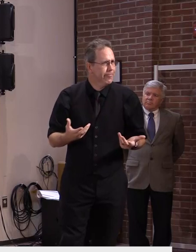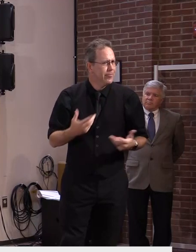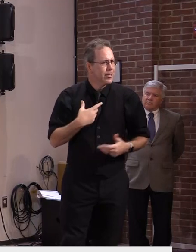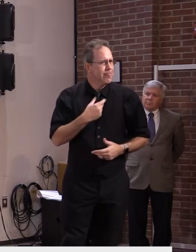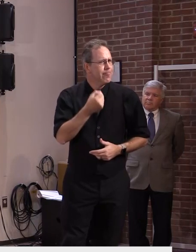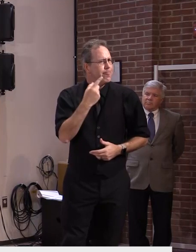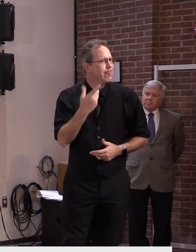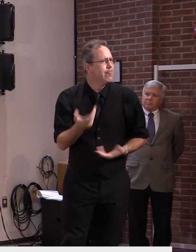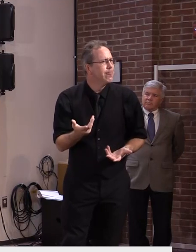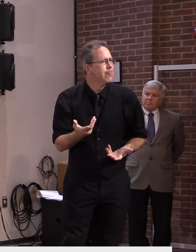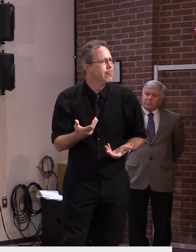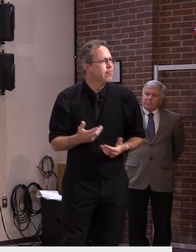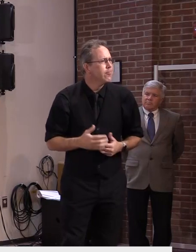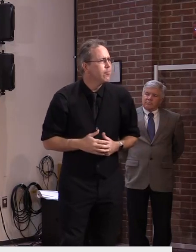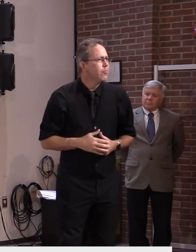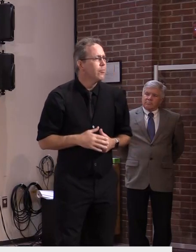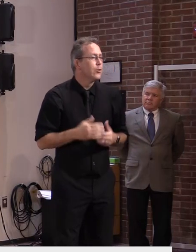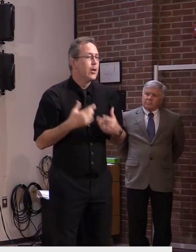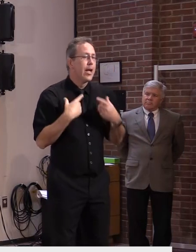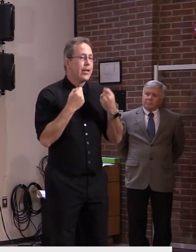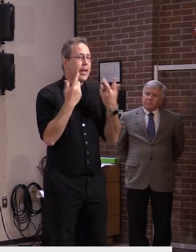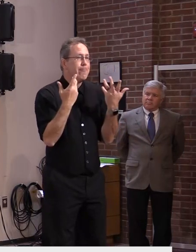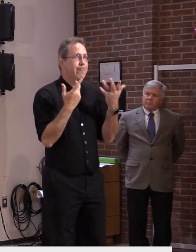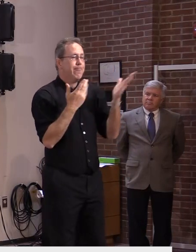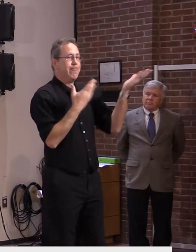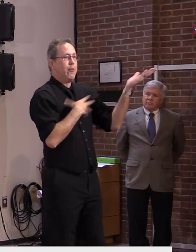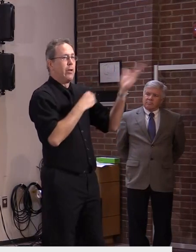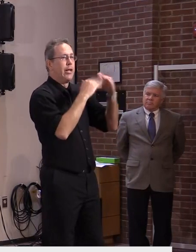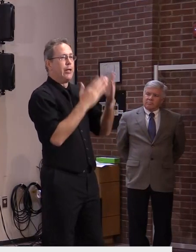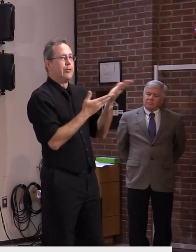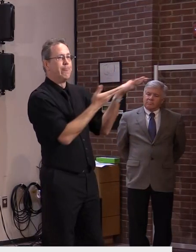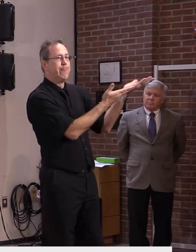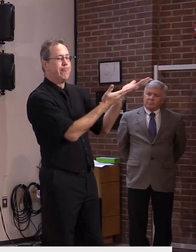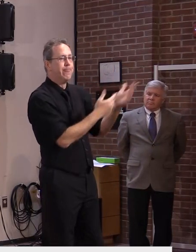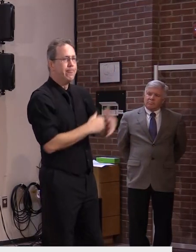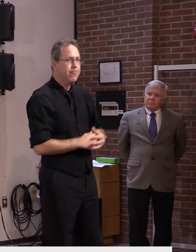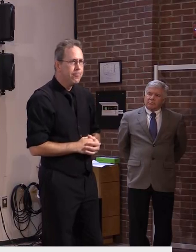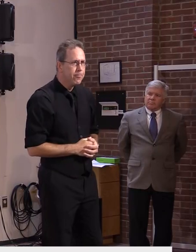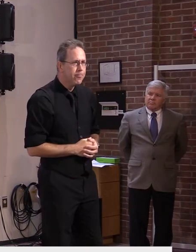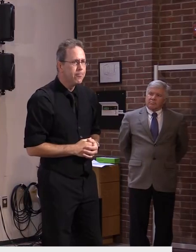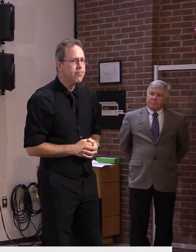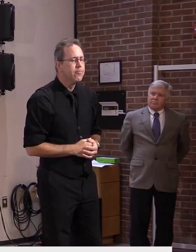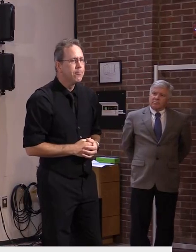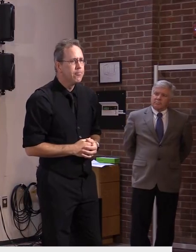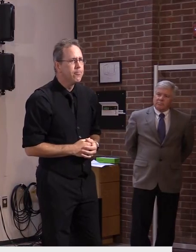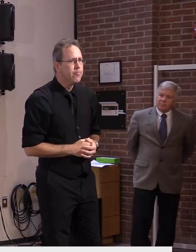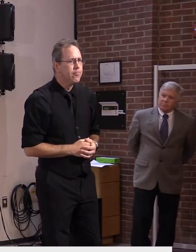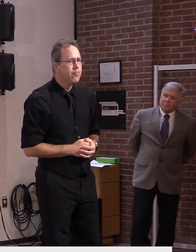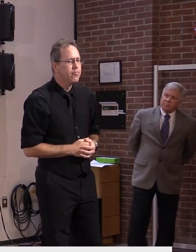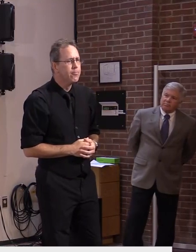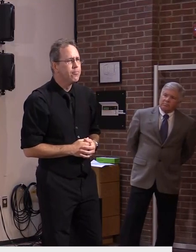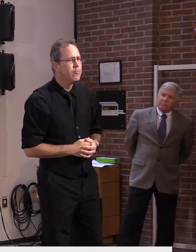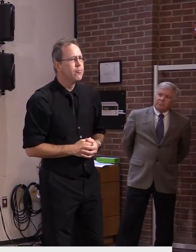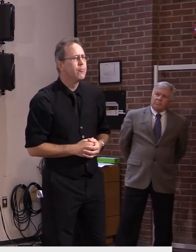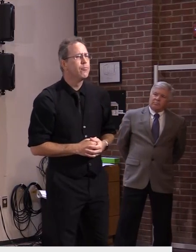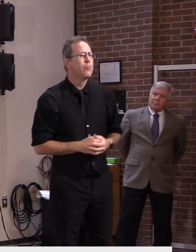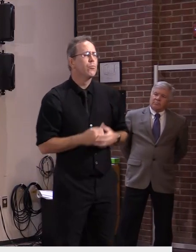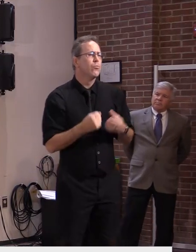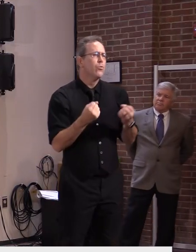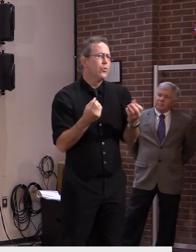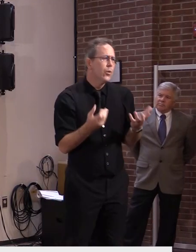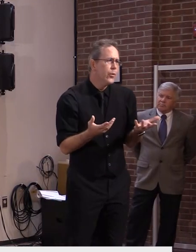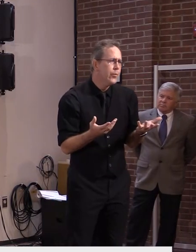So I fail to see where this would be an issue. And if we want to put the same type of vaccine